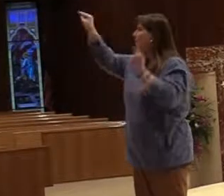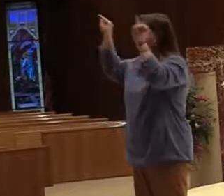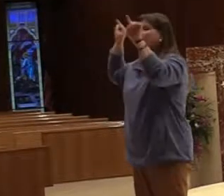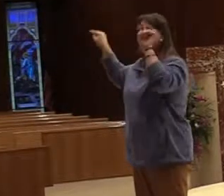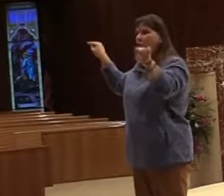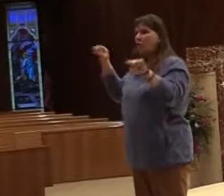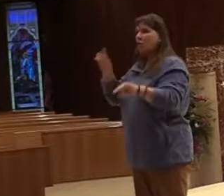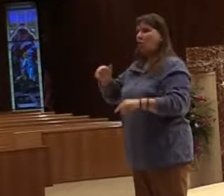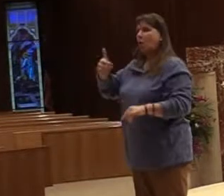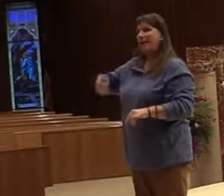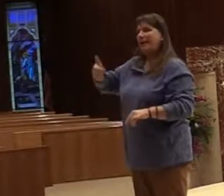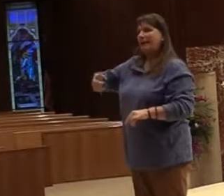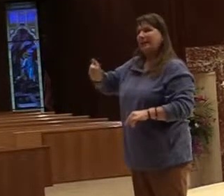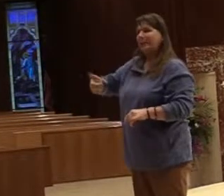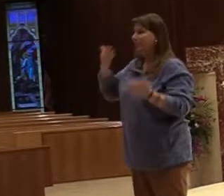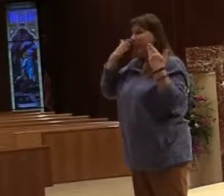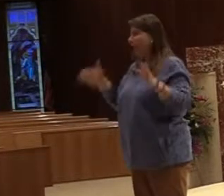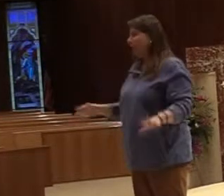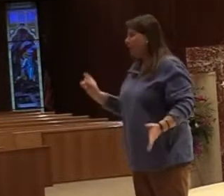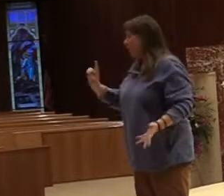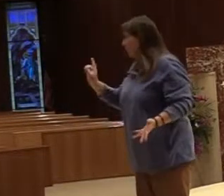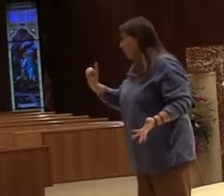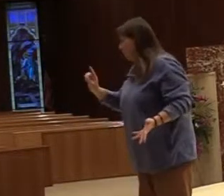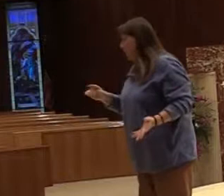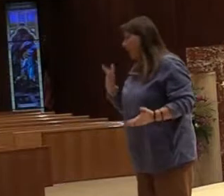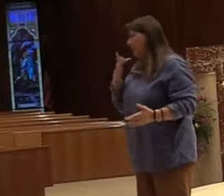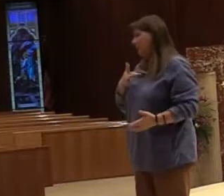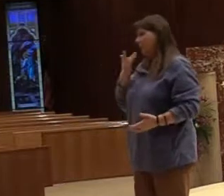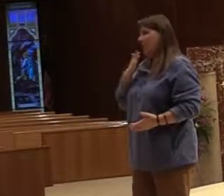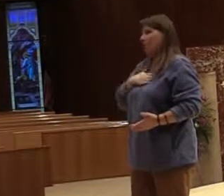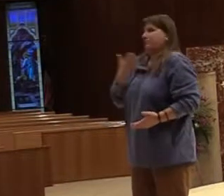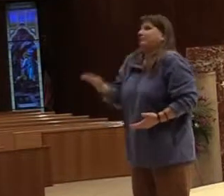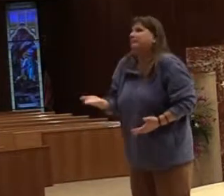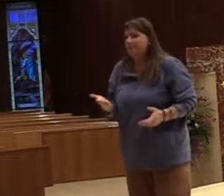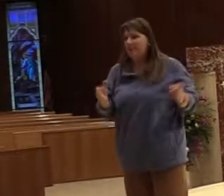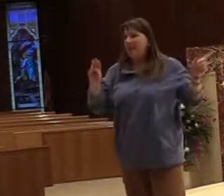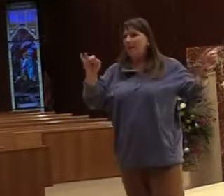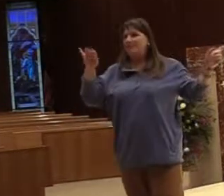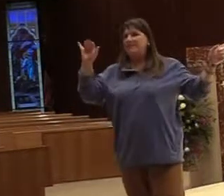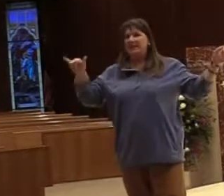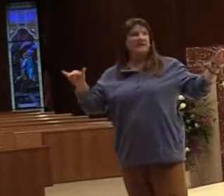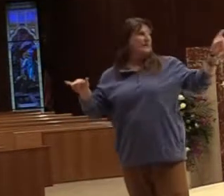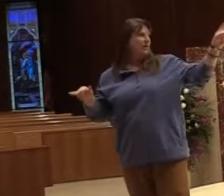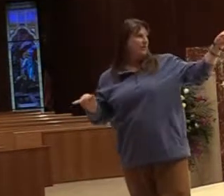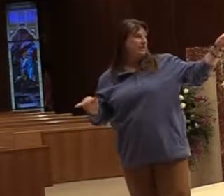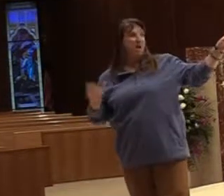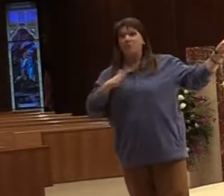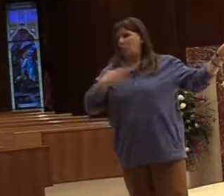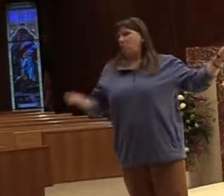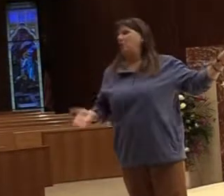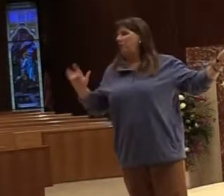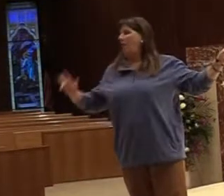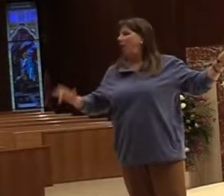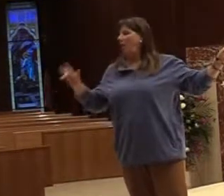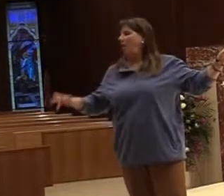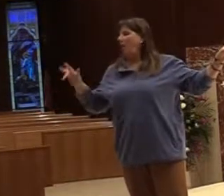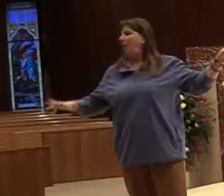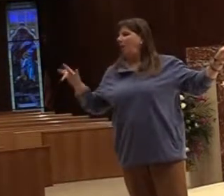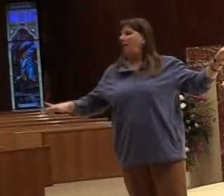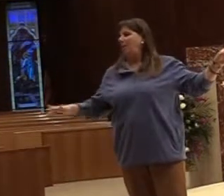to move the slideshow with us. So we'll start with our pop quiz and we can go to the next two